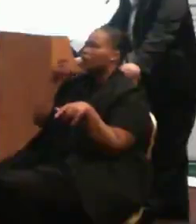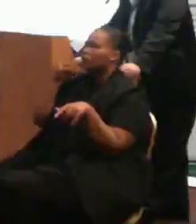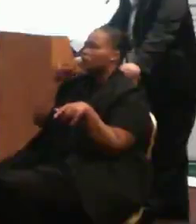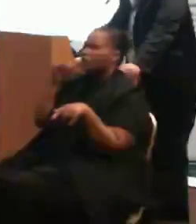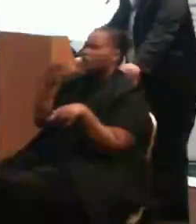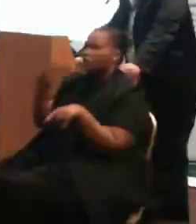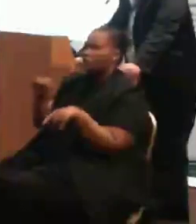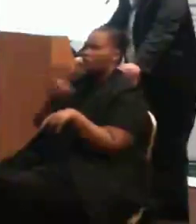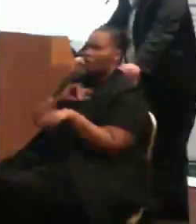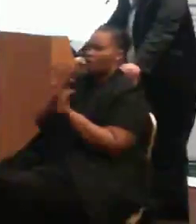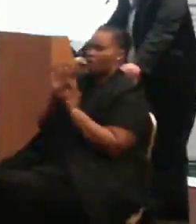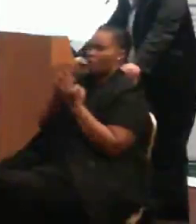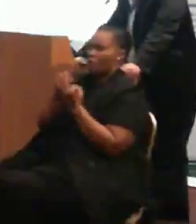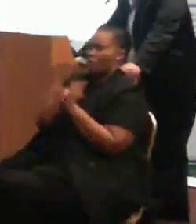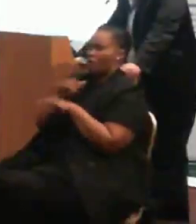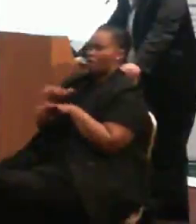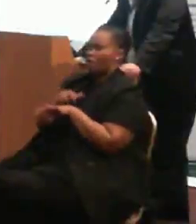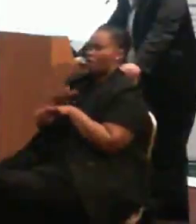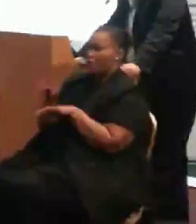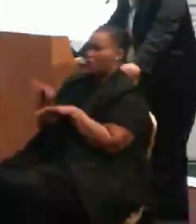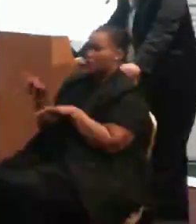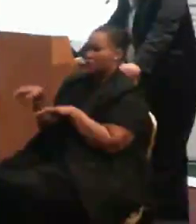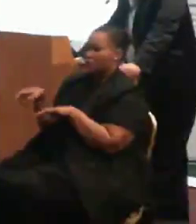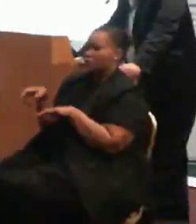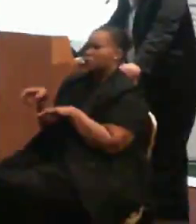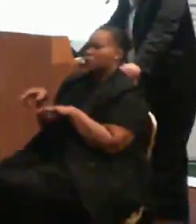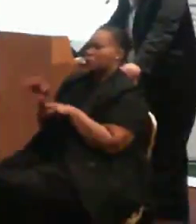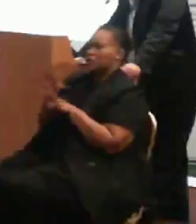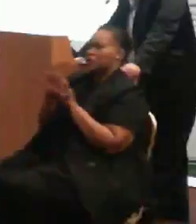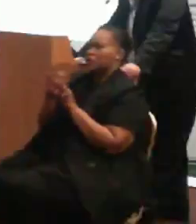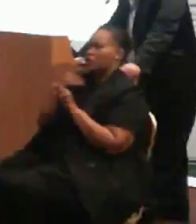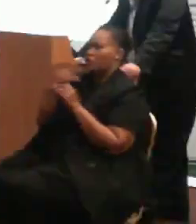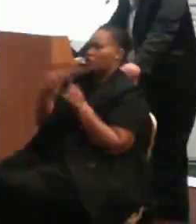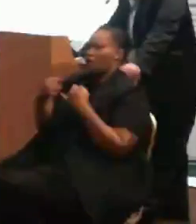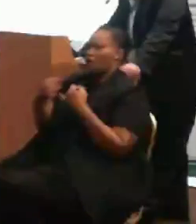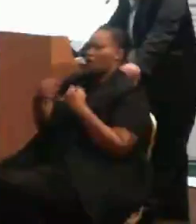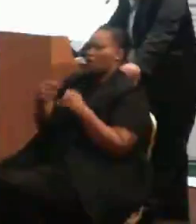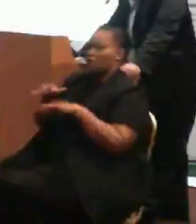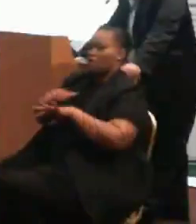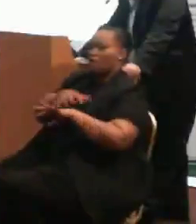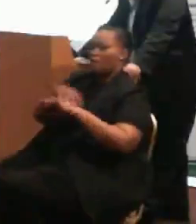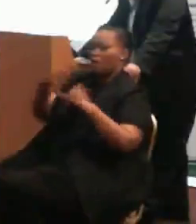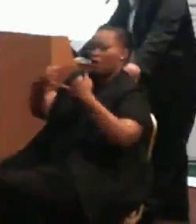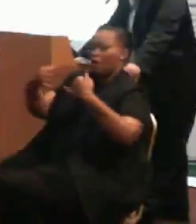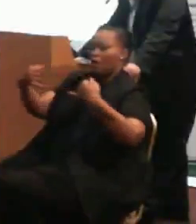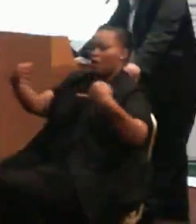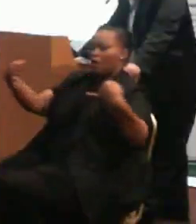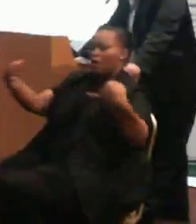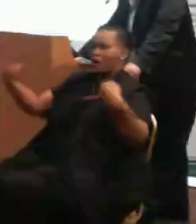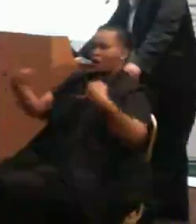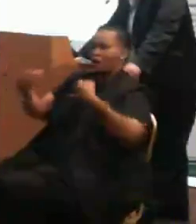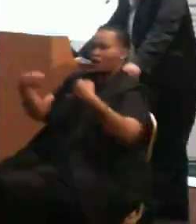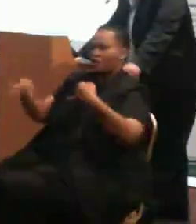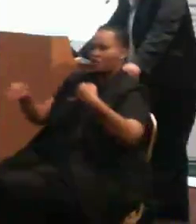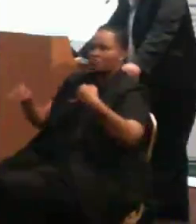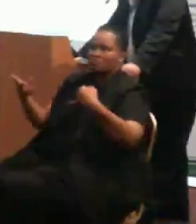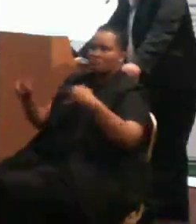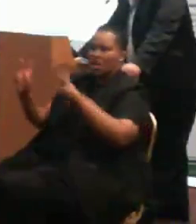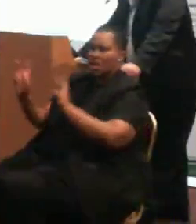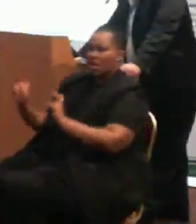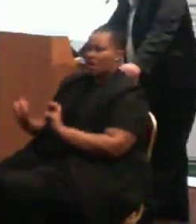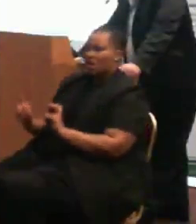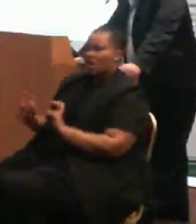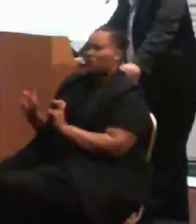are farmers. They were told that if they wanted line extensions onto the farms under Eskom's so-called move